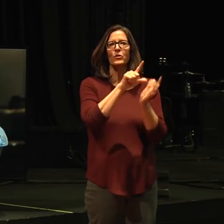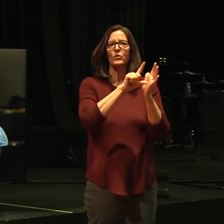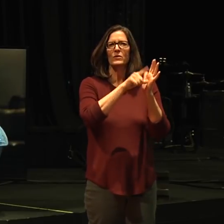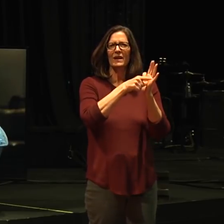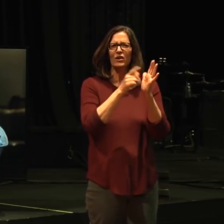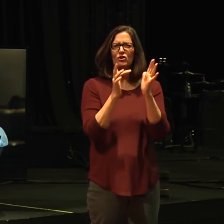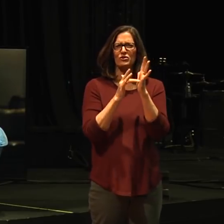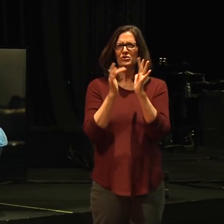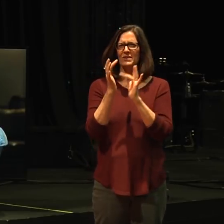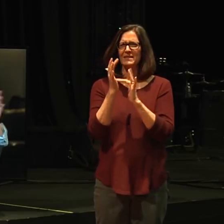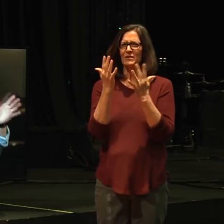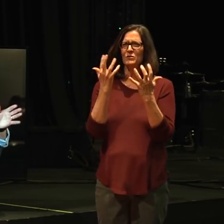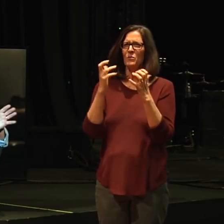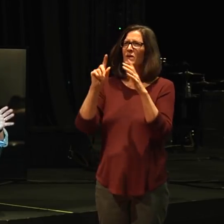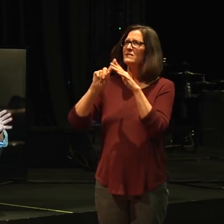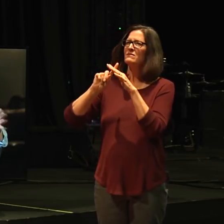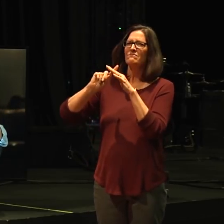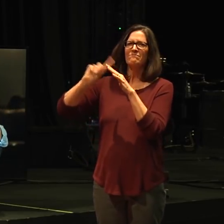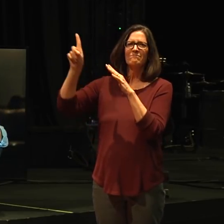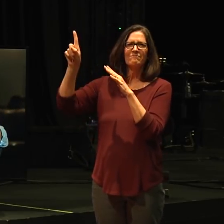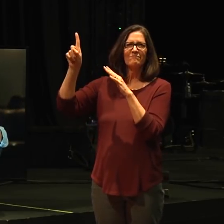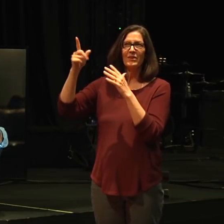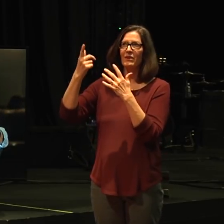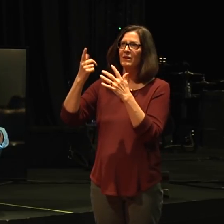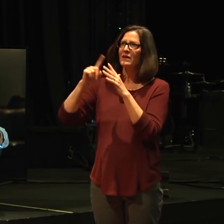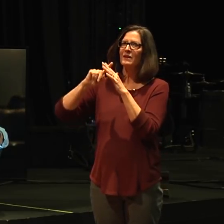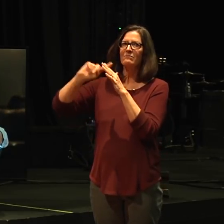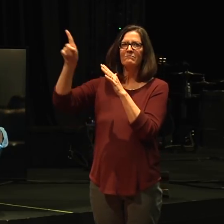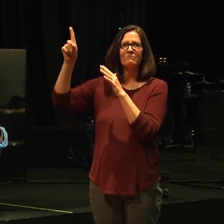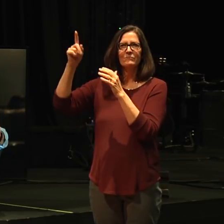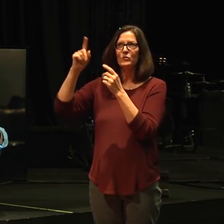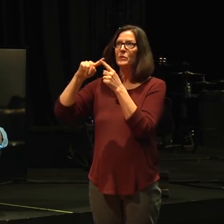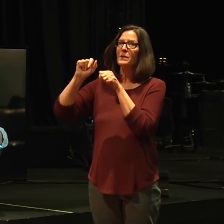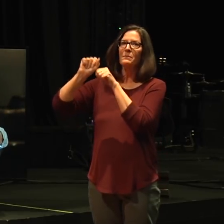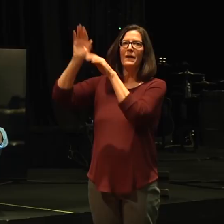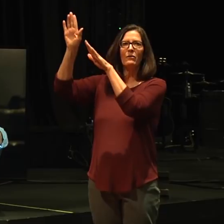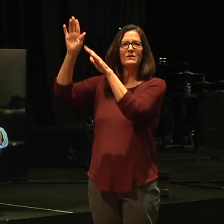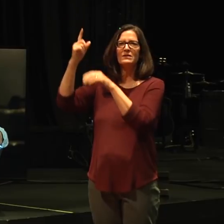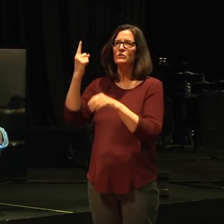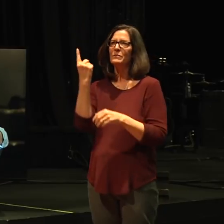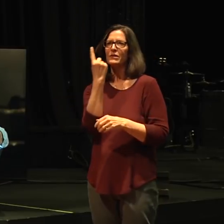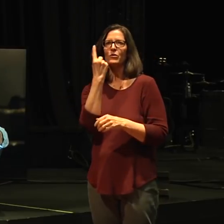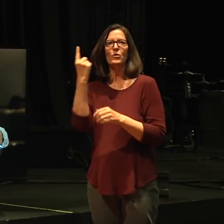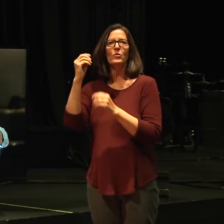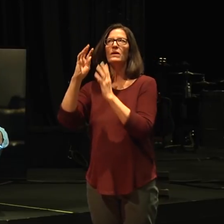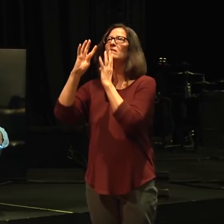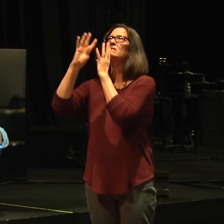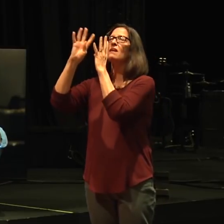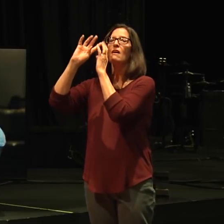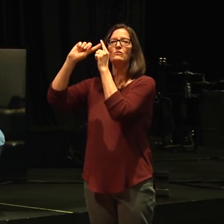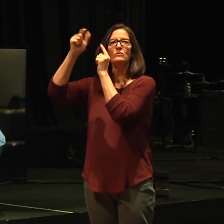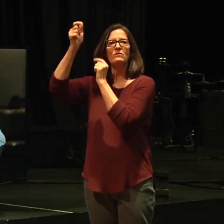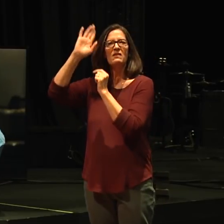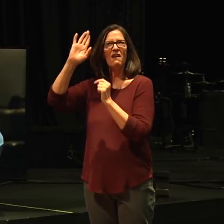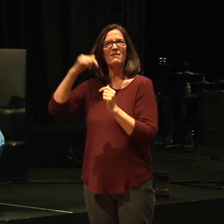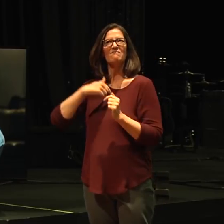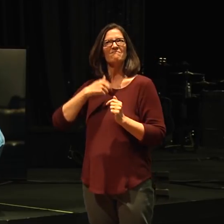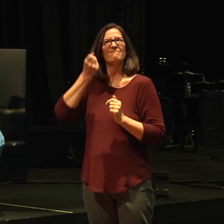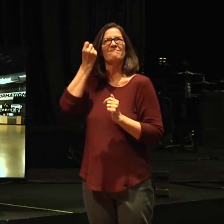to get away. He just wants to go in the mountains to be alone and talk to God. I can relate to that. In other